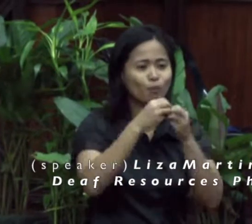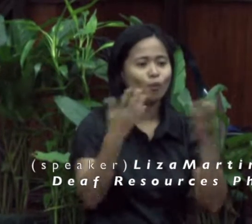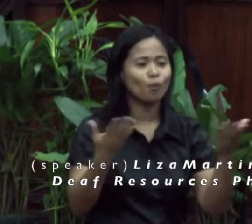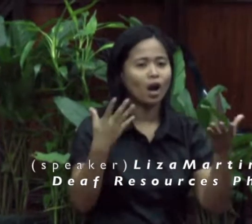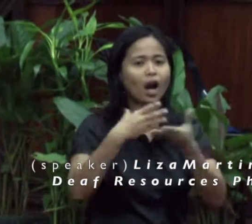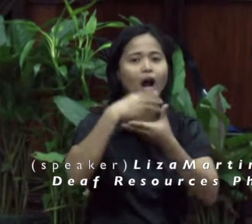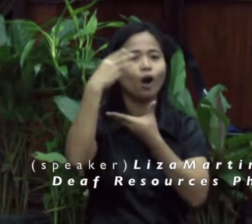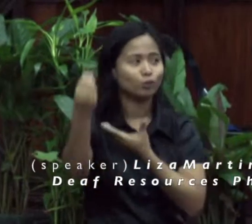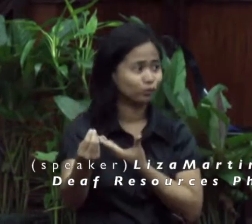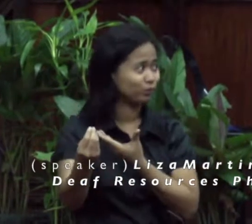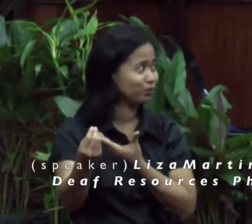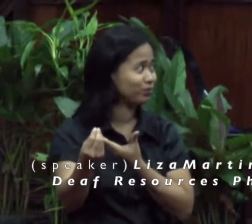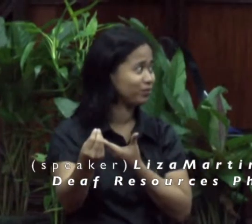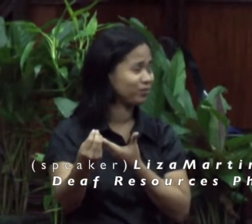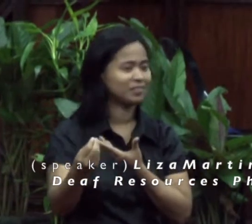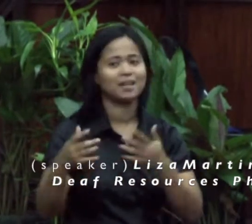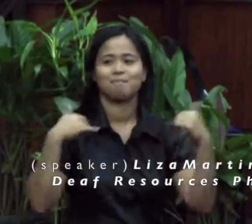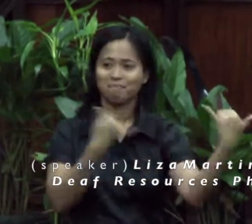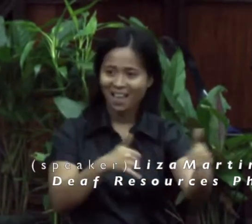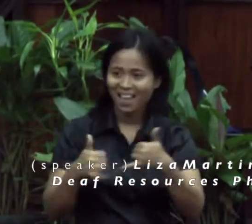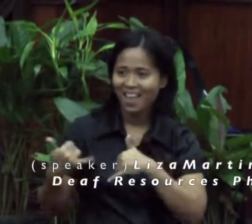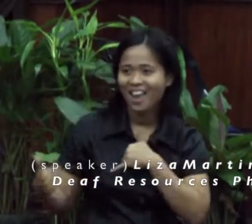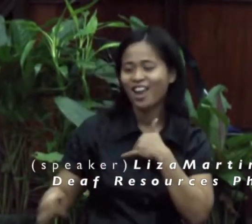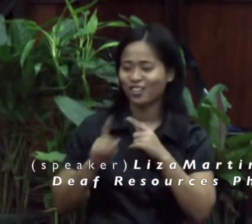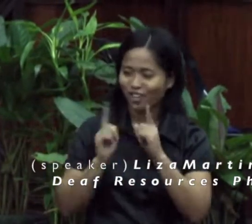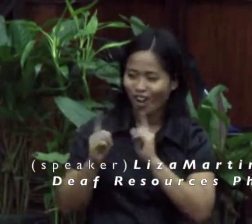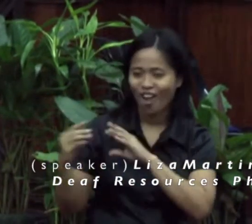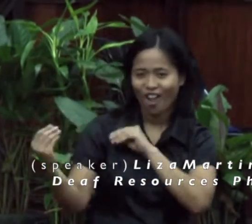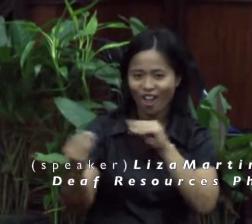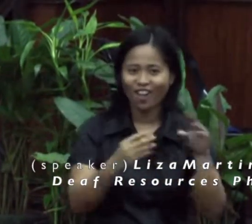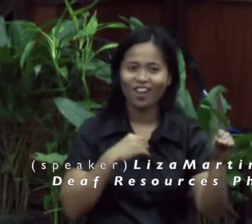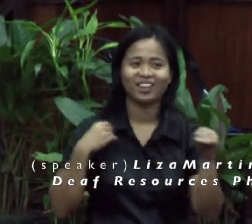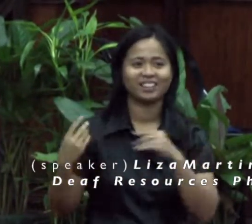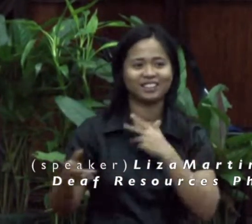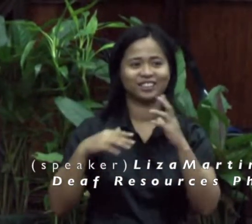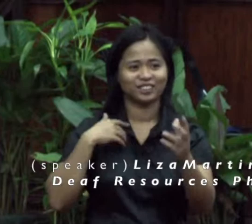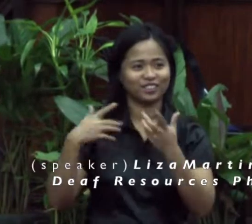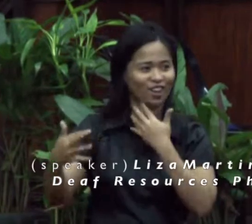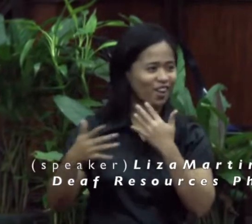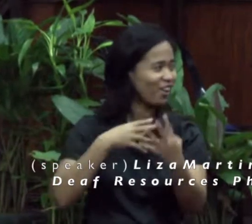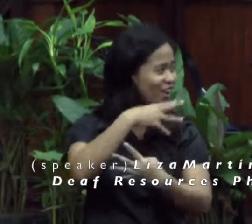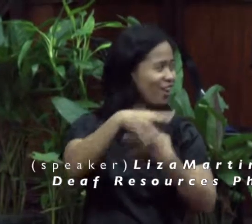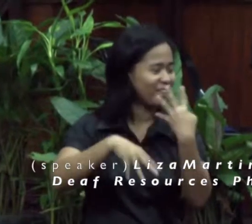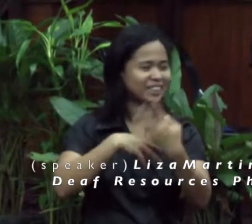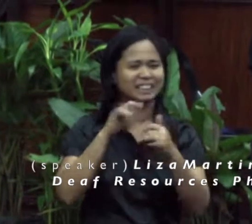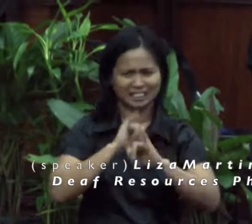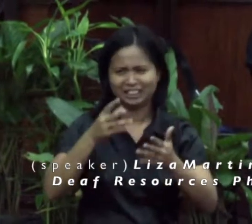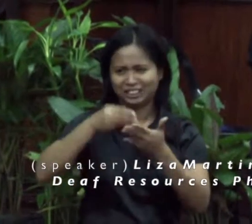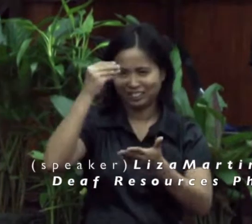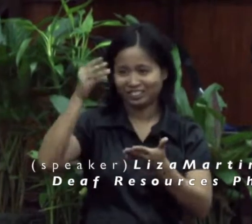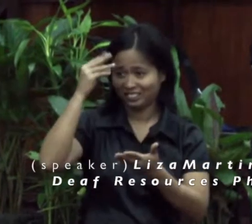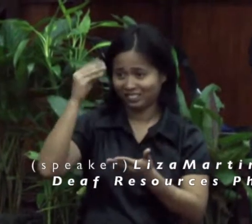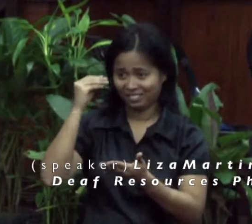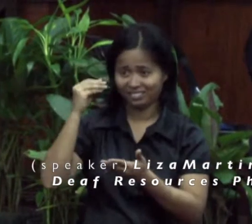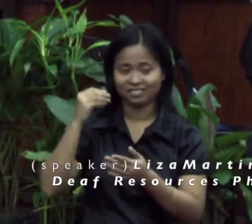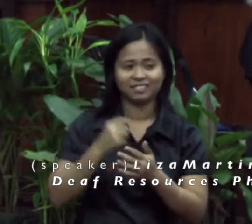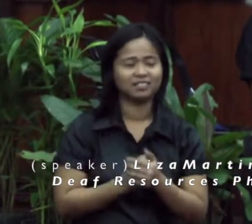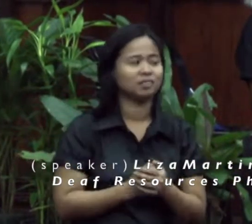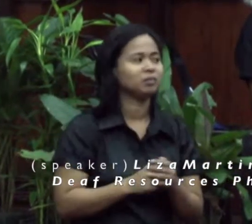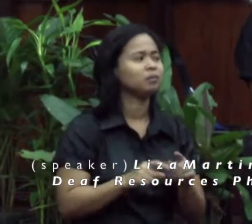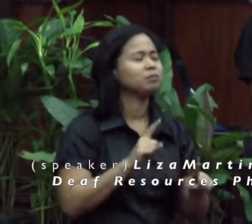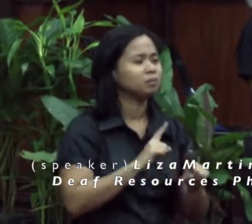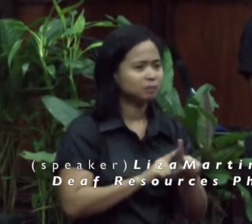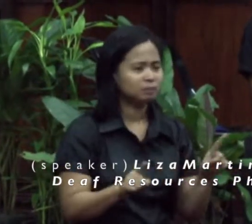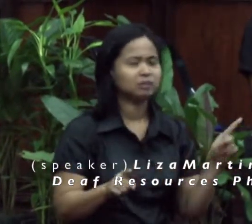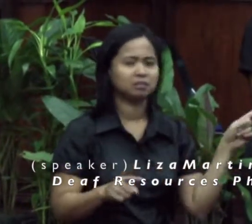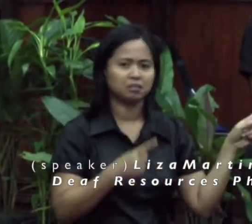of the classroom. If you're in the playground, you're talking to your peers, maybe a lot of your education still goes on. And Eva is saying